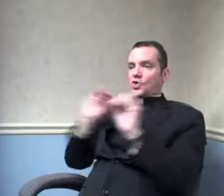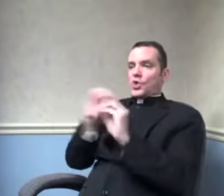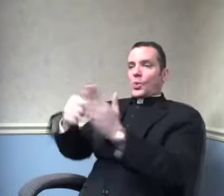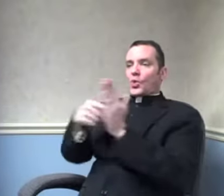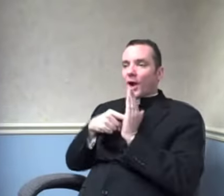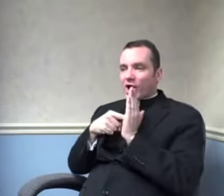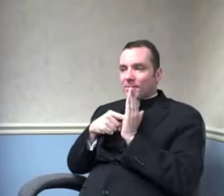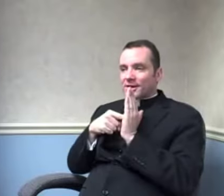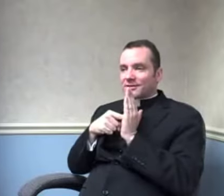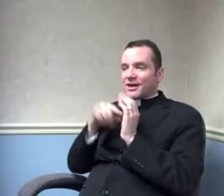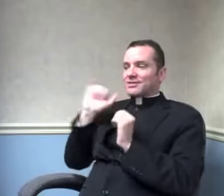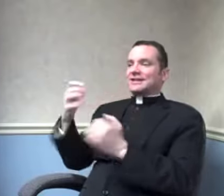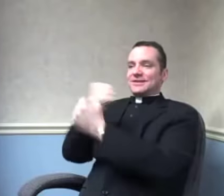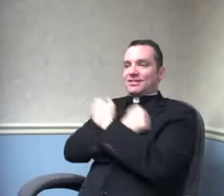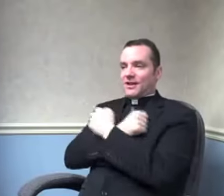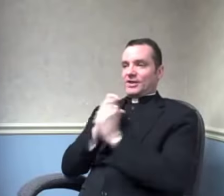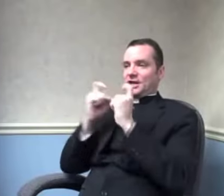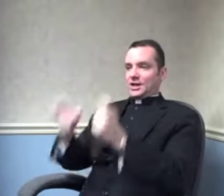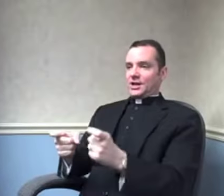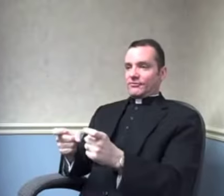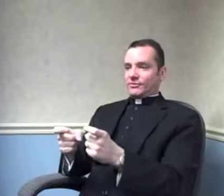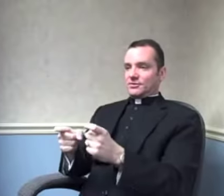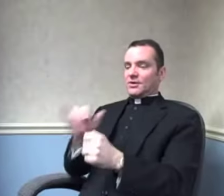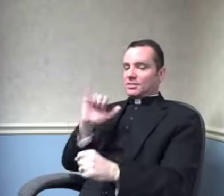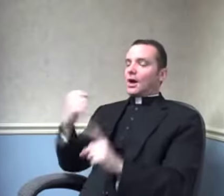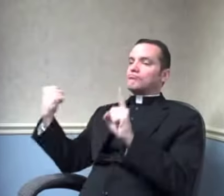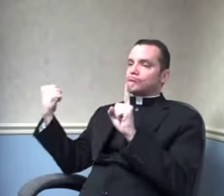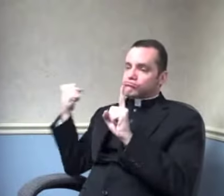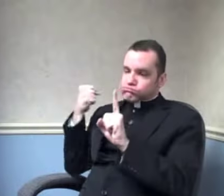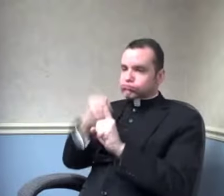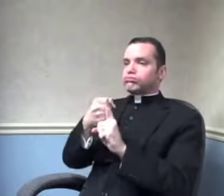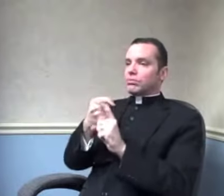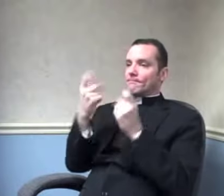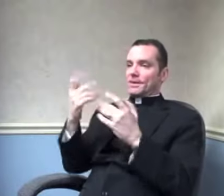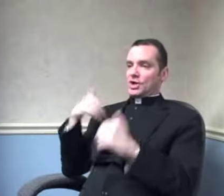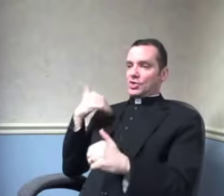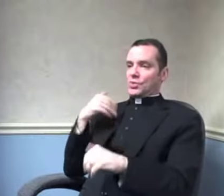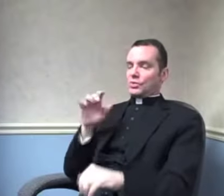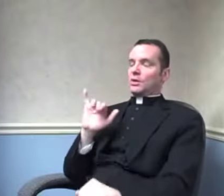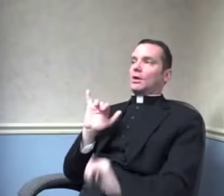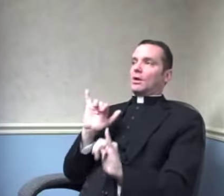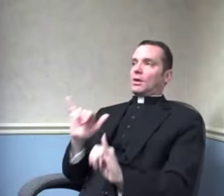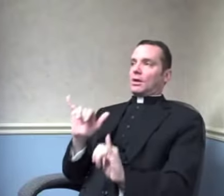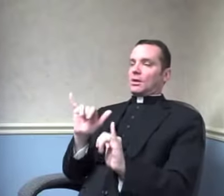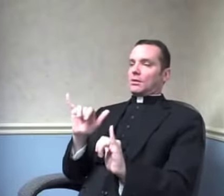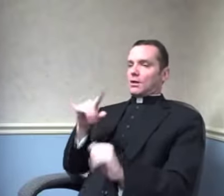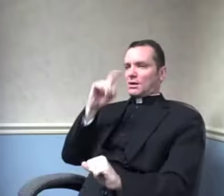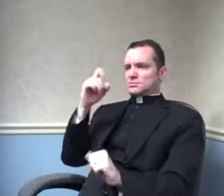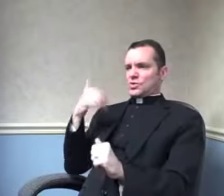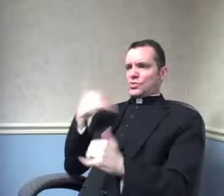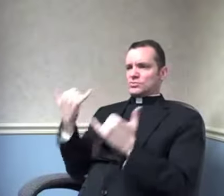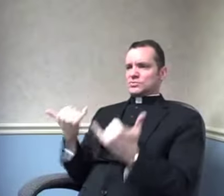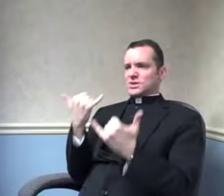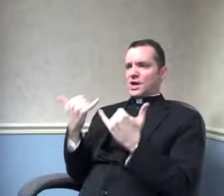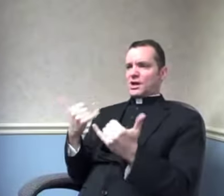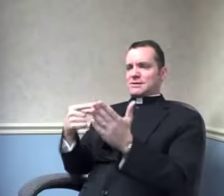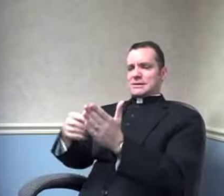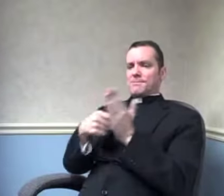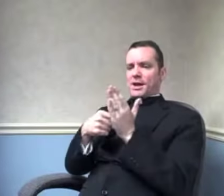free gift. There's no requirement. It's a loving gift. And I think that impacted